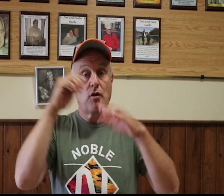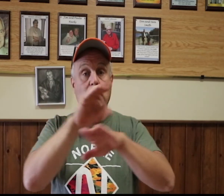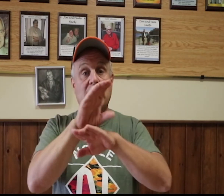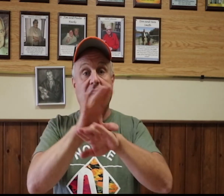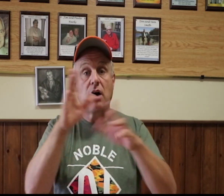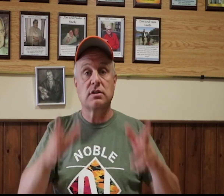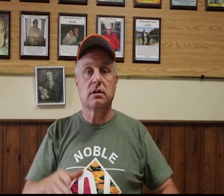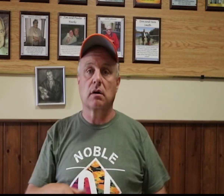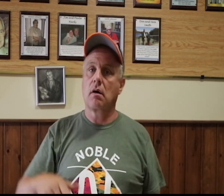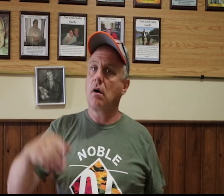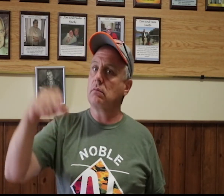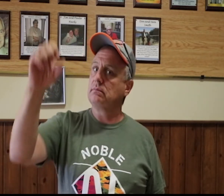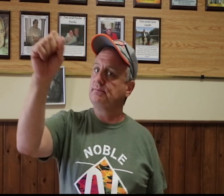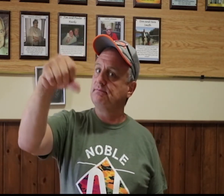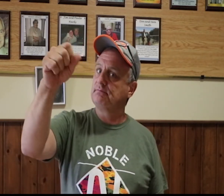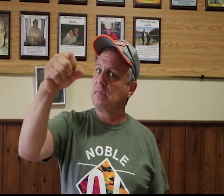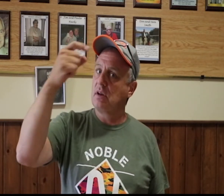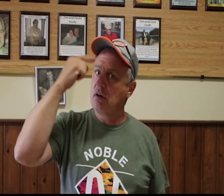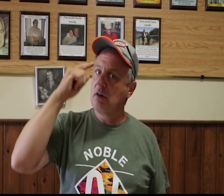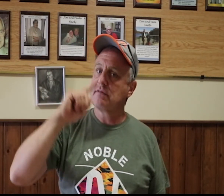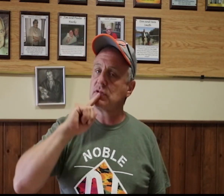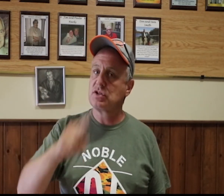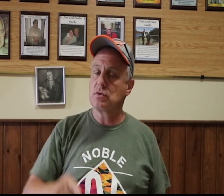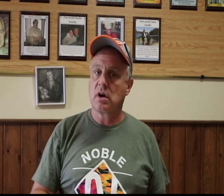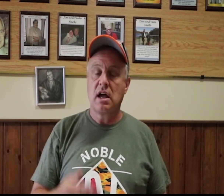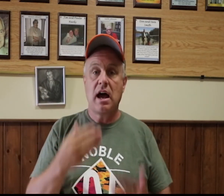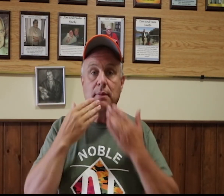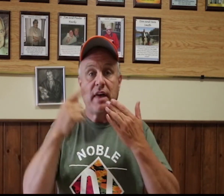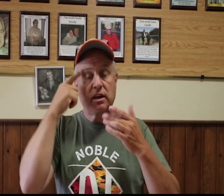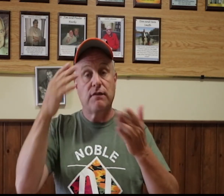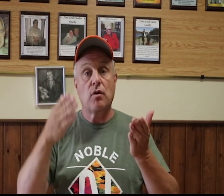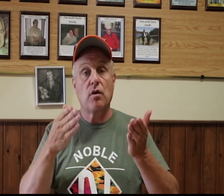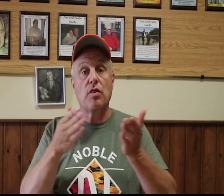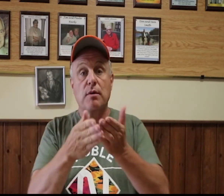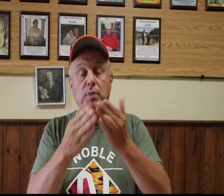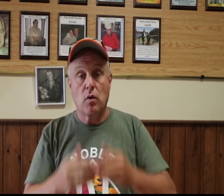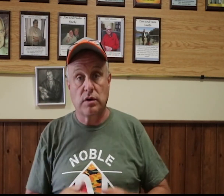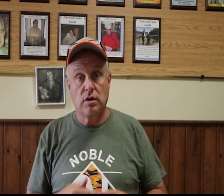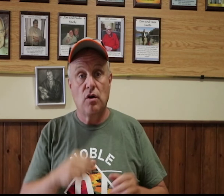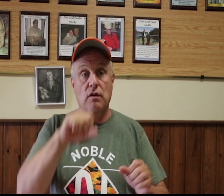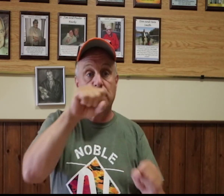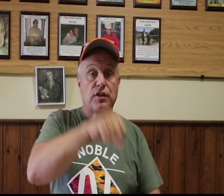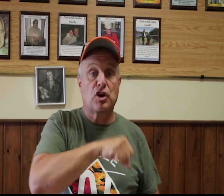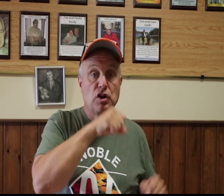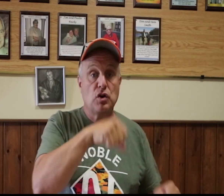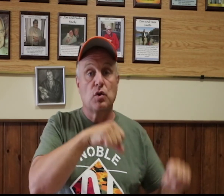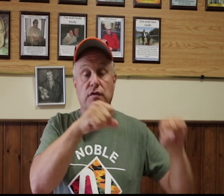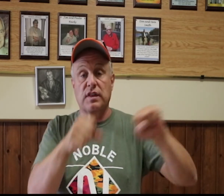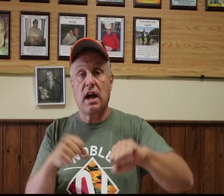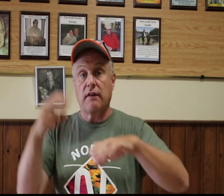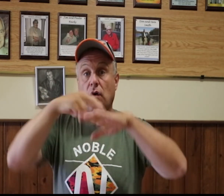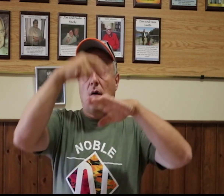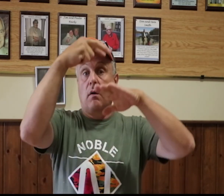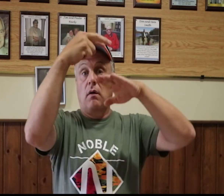my counselor. Oh, for sure. I'm thankful for the boat, for the canoe, for the kayak.